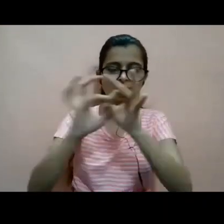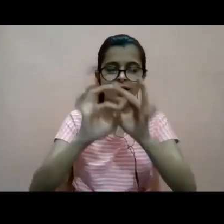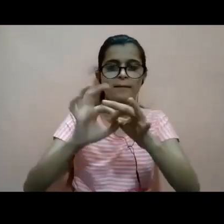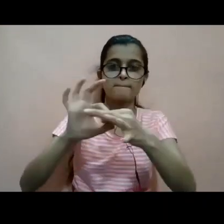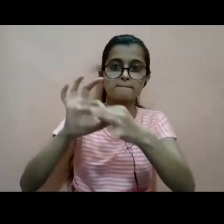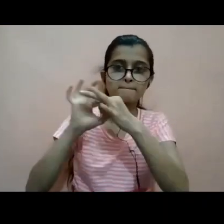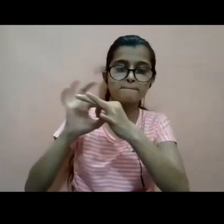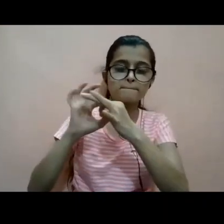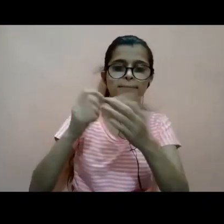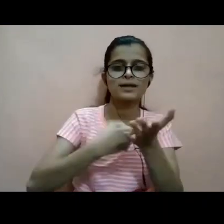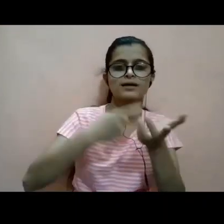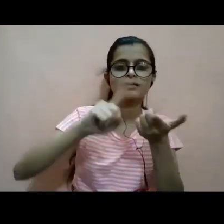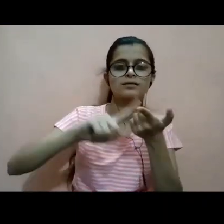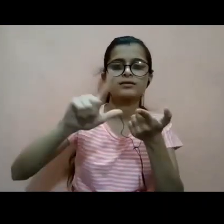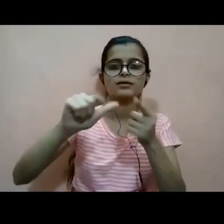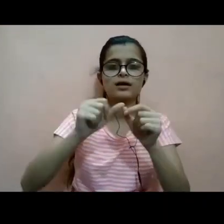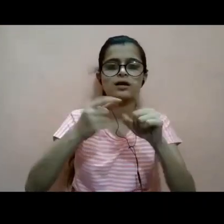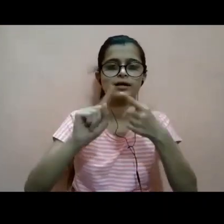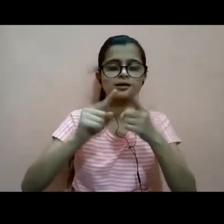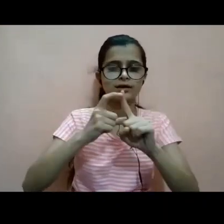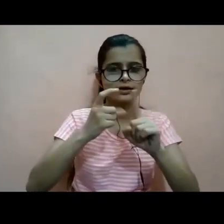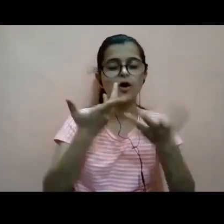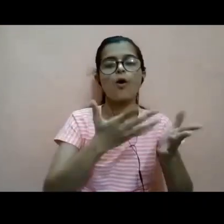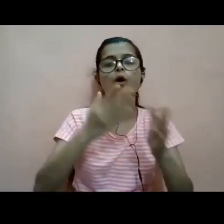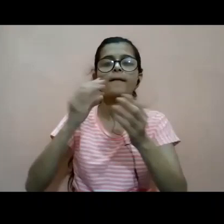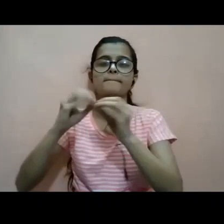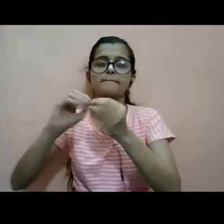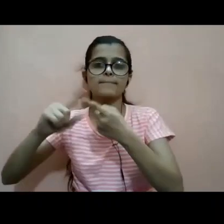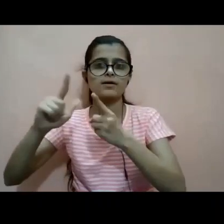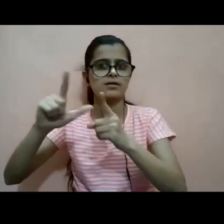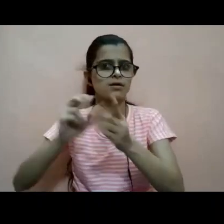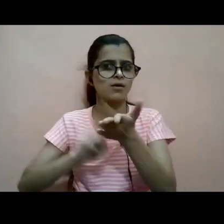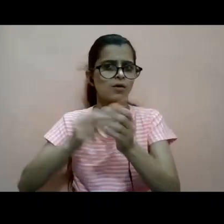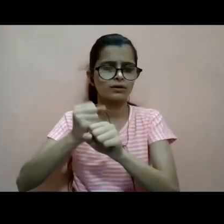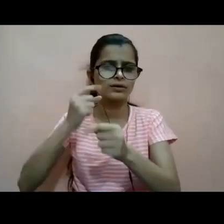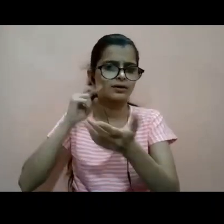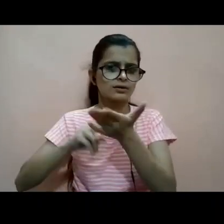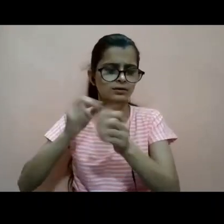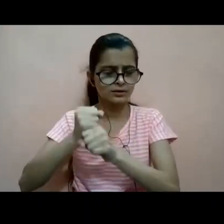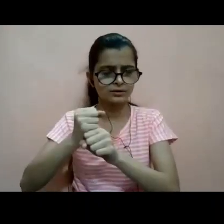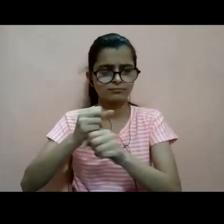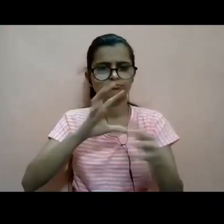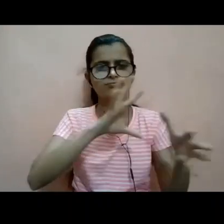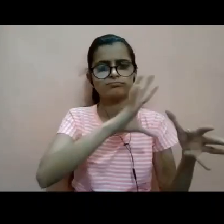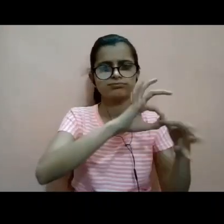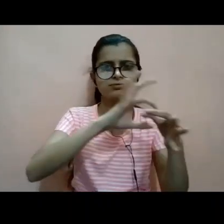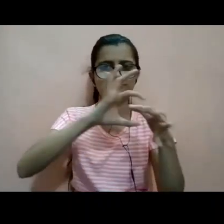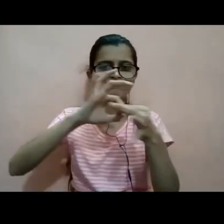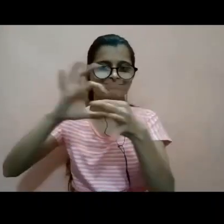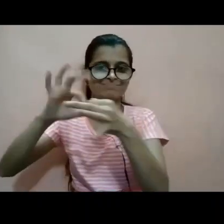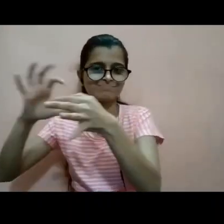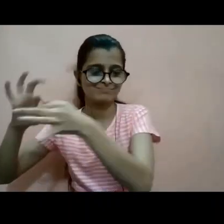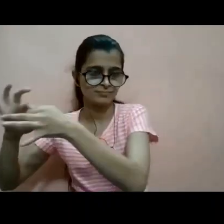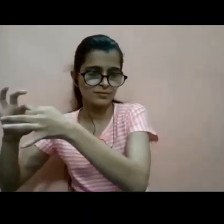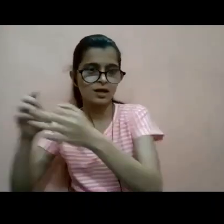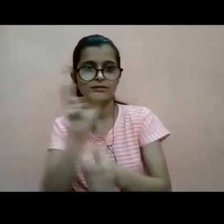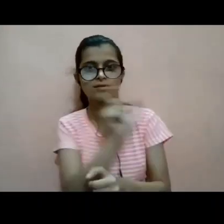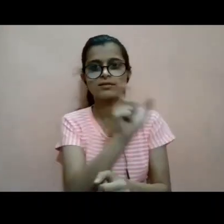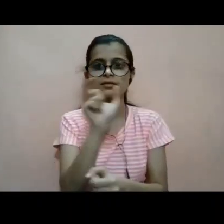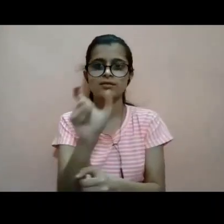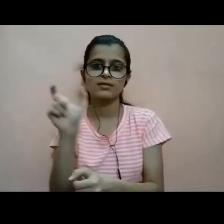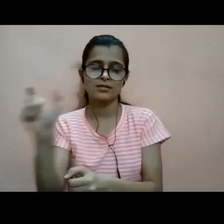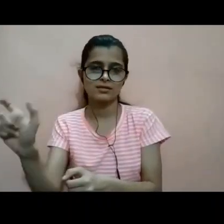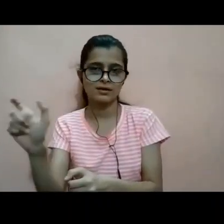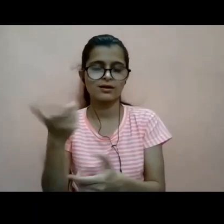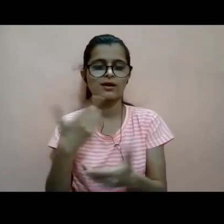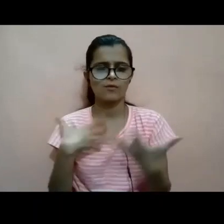belonging is different, and then you moved on to belonging. So I was just trying to connect these three just